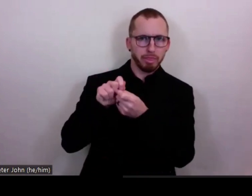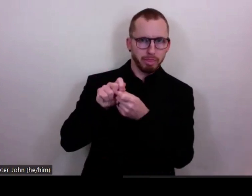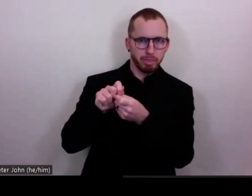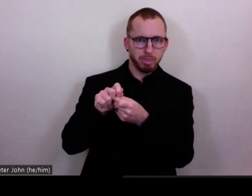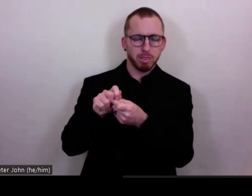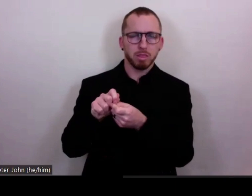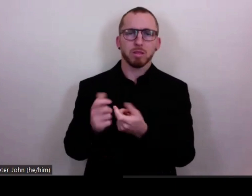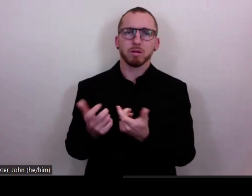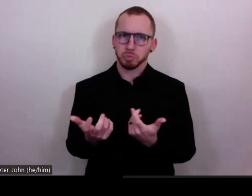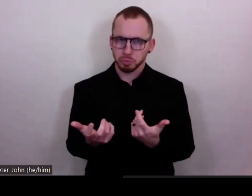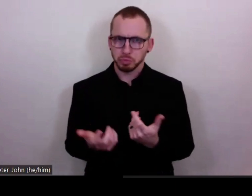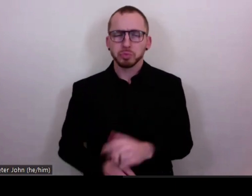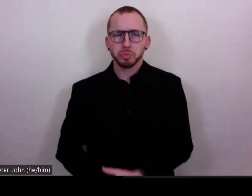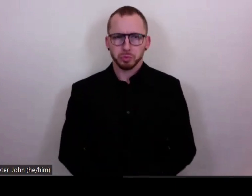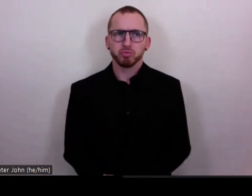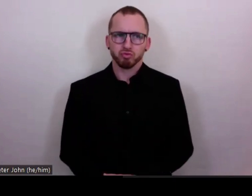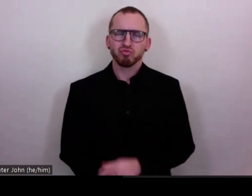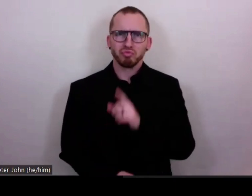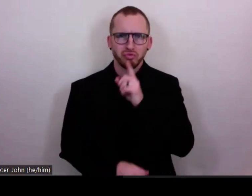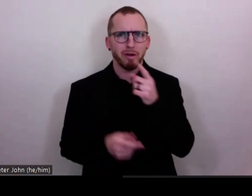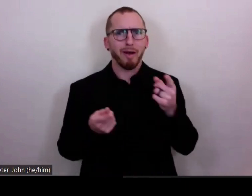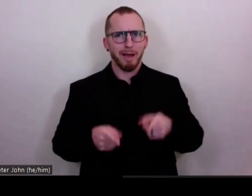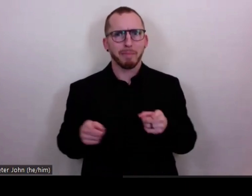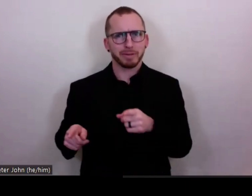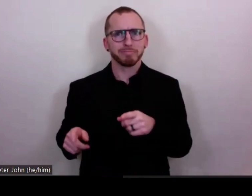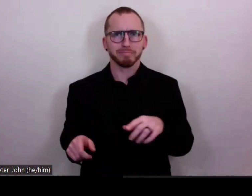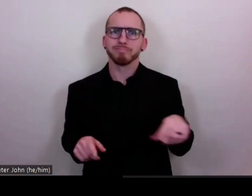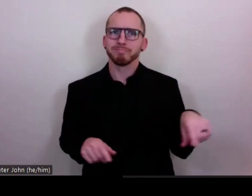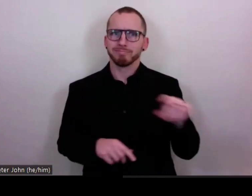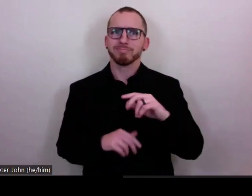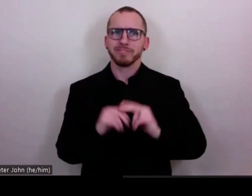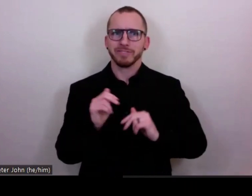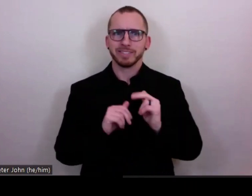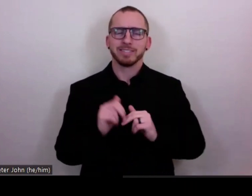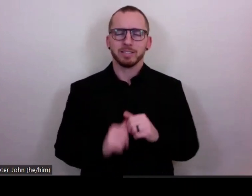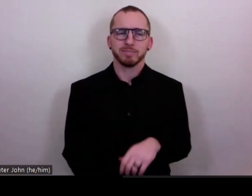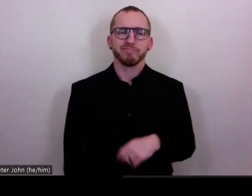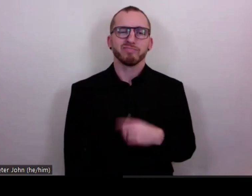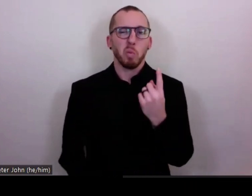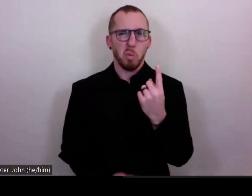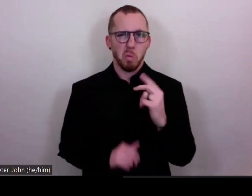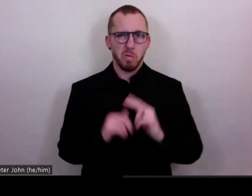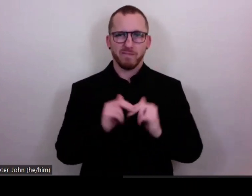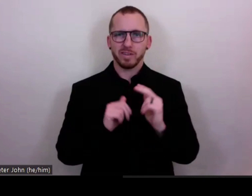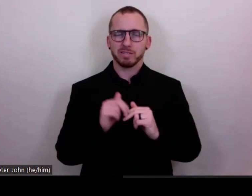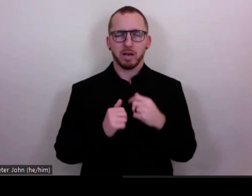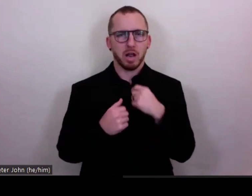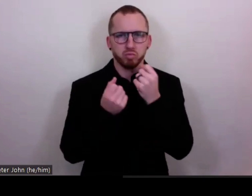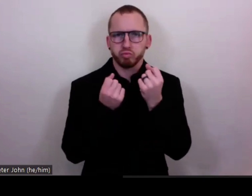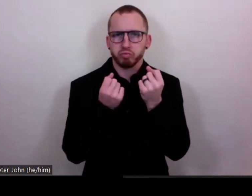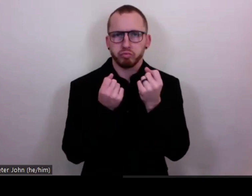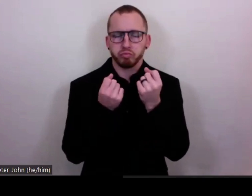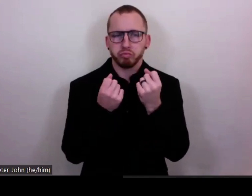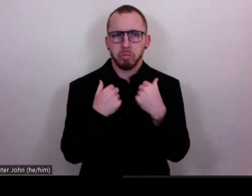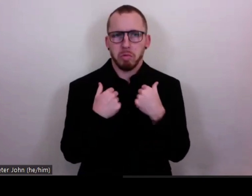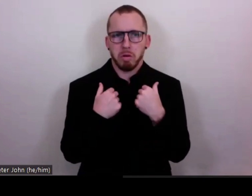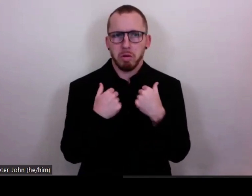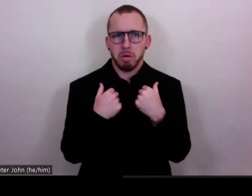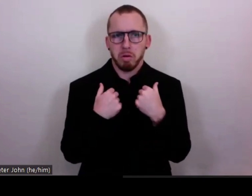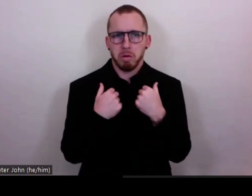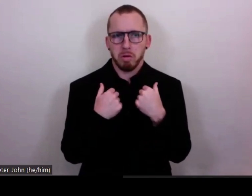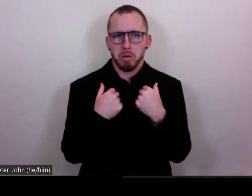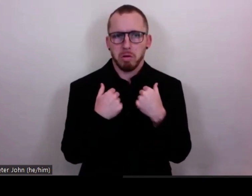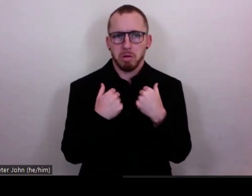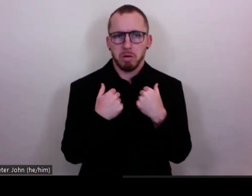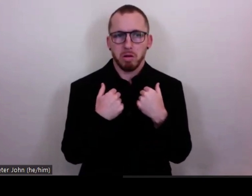real in the facilities? I have one facility where I do not get any